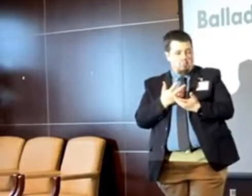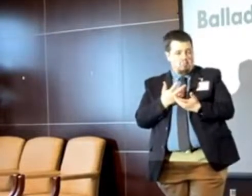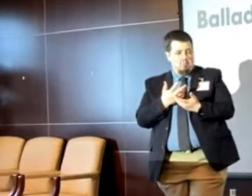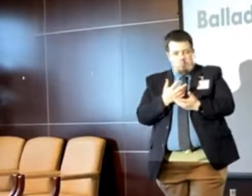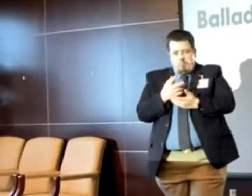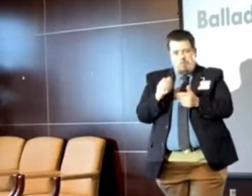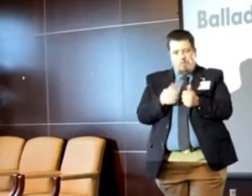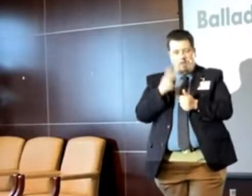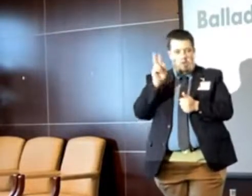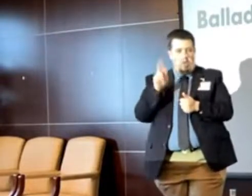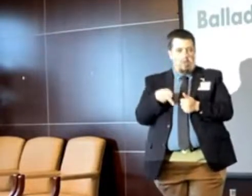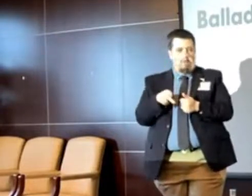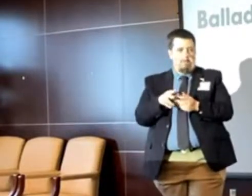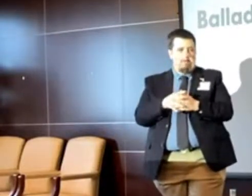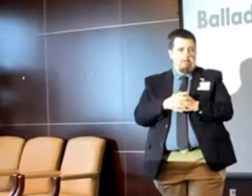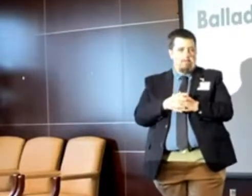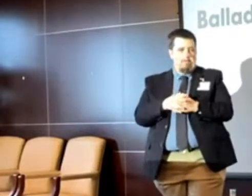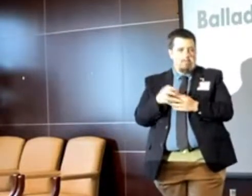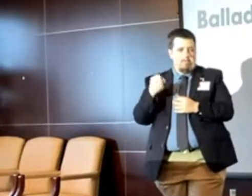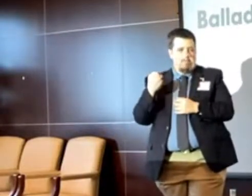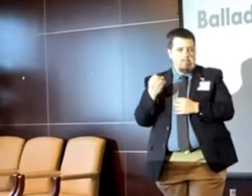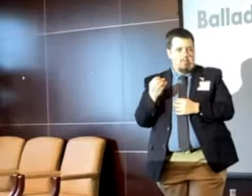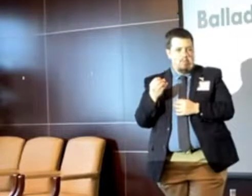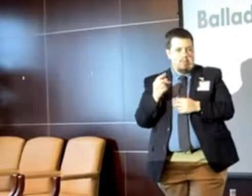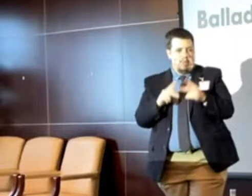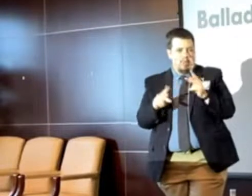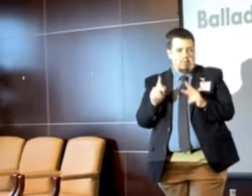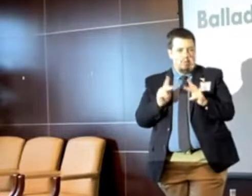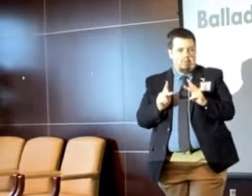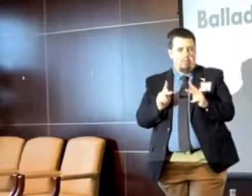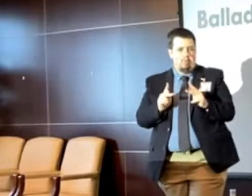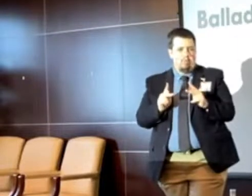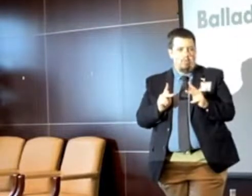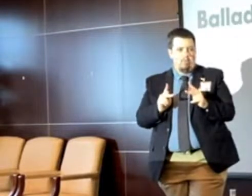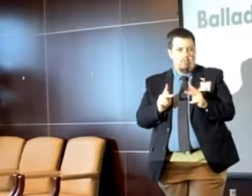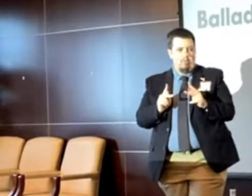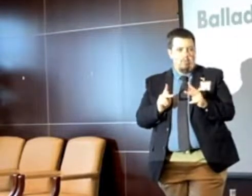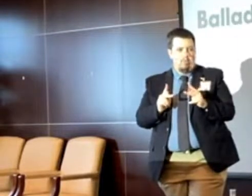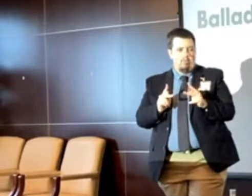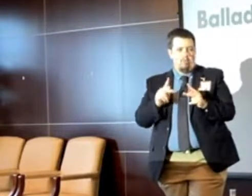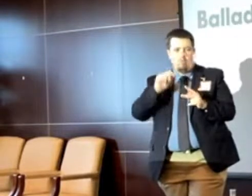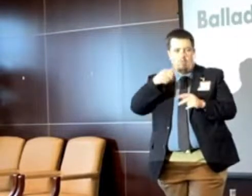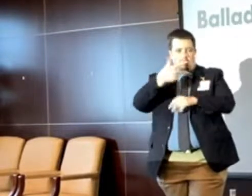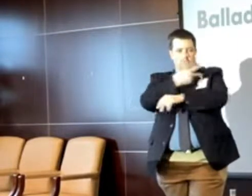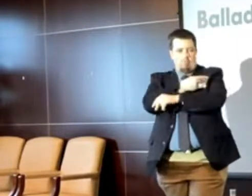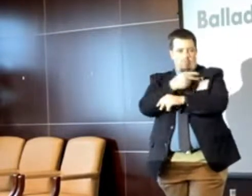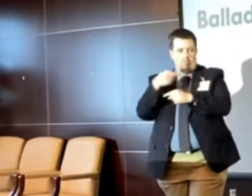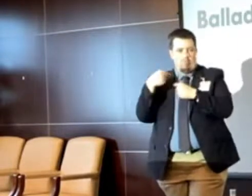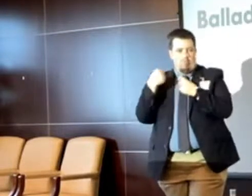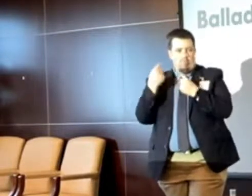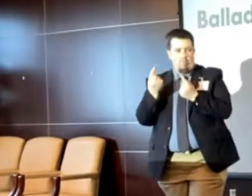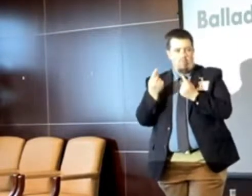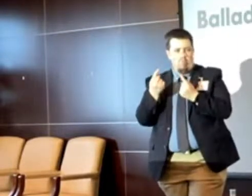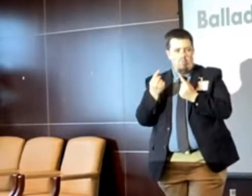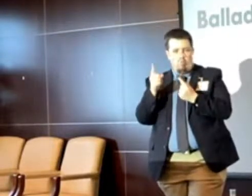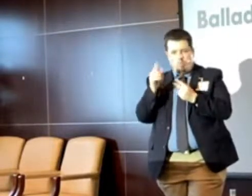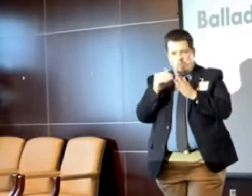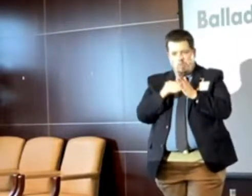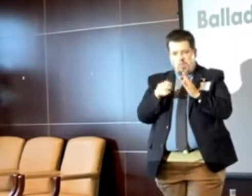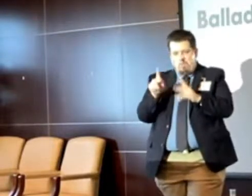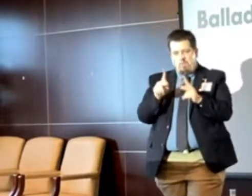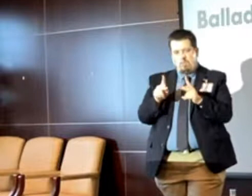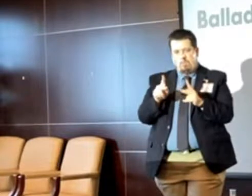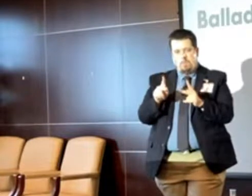Just to follow up there. So as far as the people that are unvaccinated so far, those 1,000 or so people,